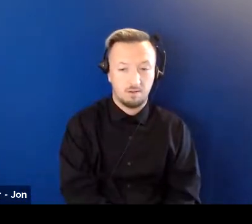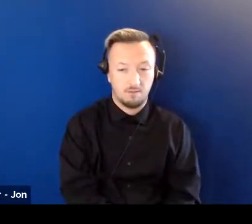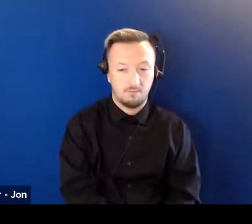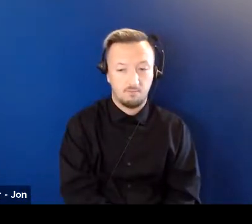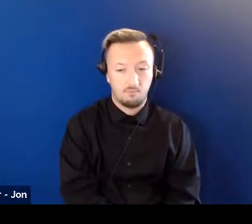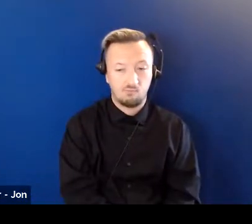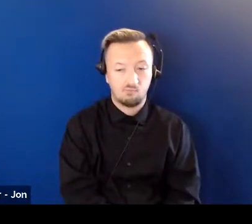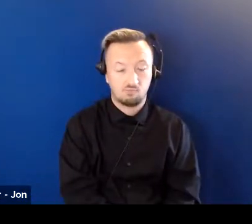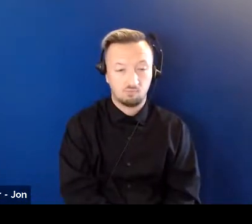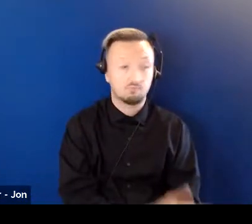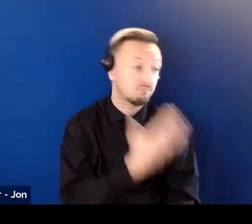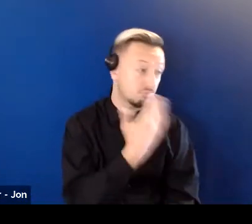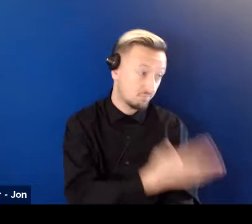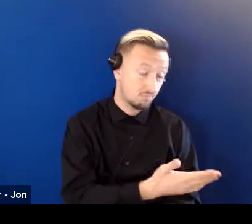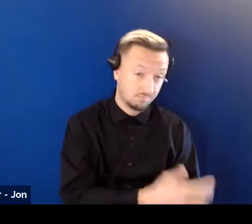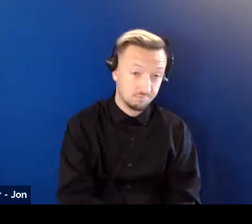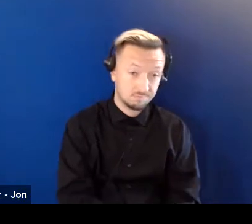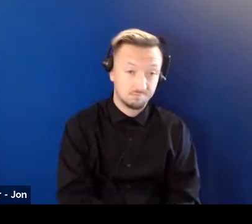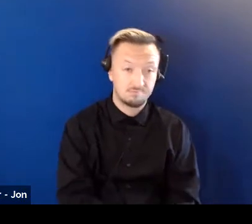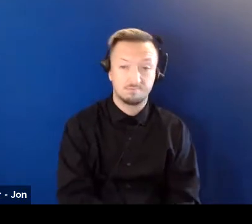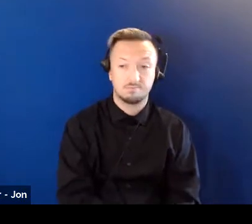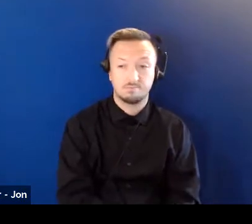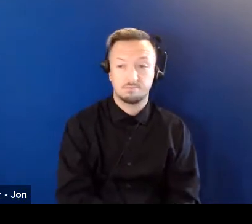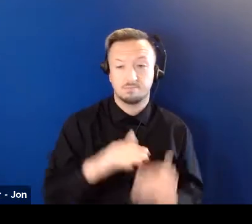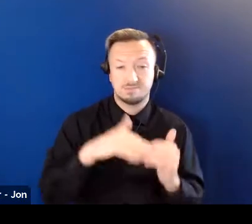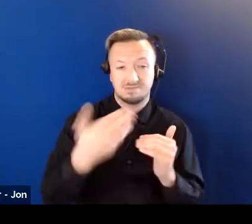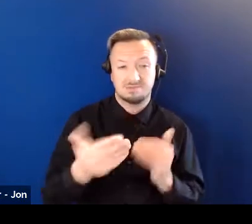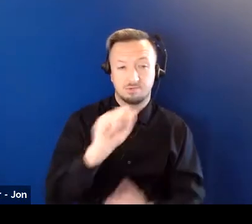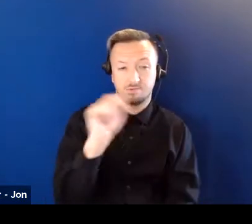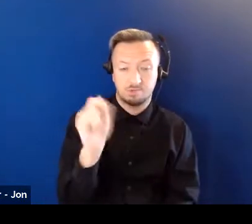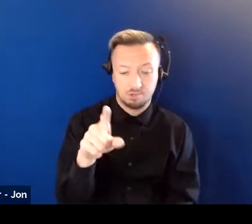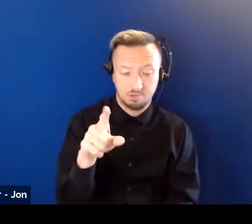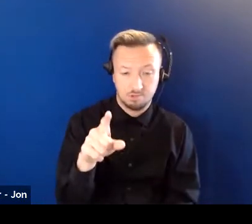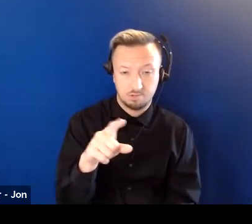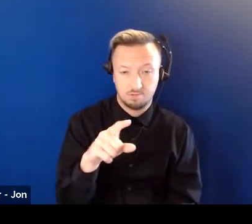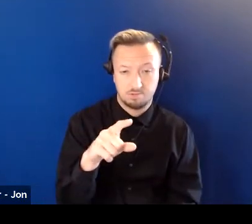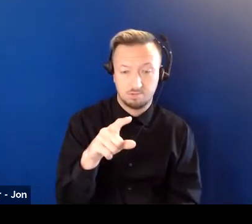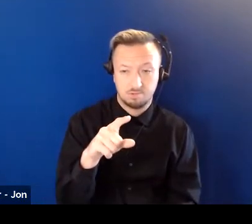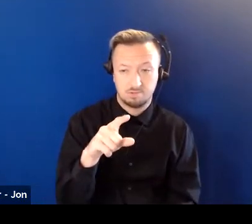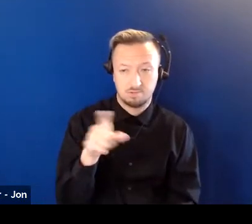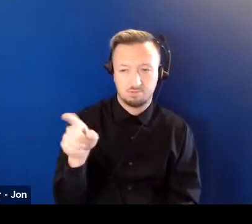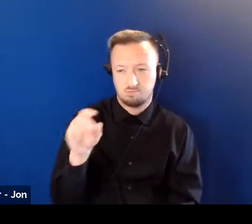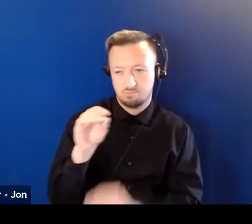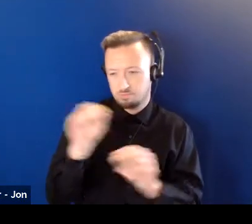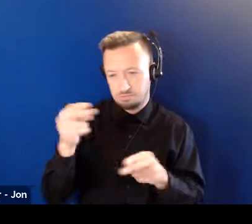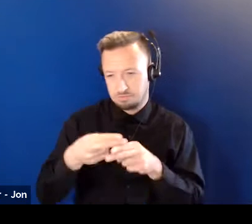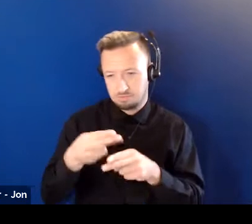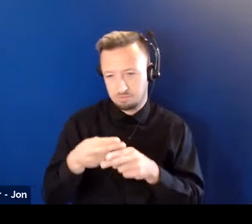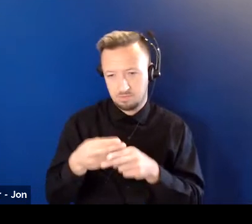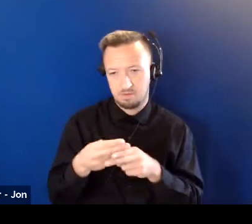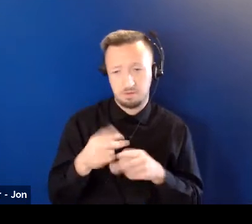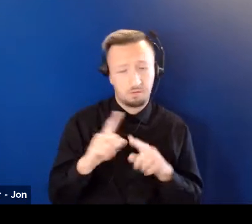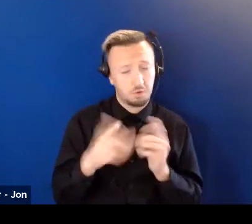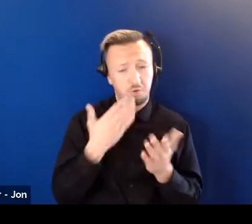Thanks, Joan. So the next question is from an anonymous attendee, but it's still